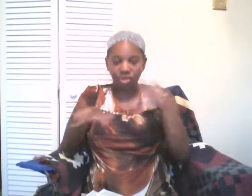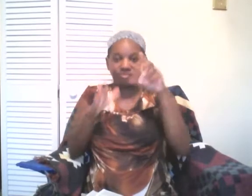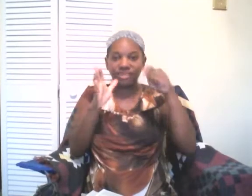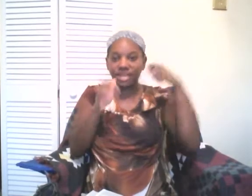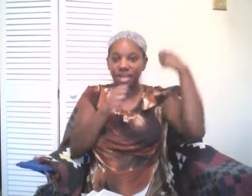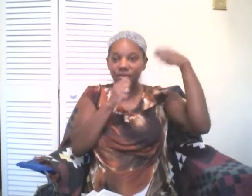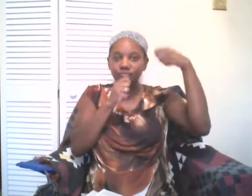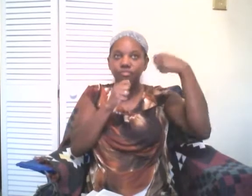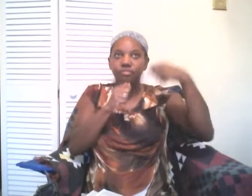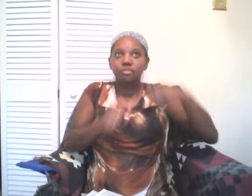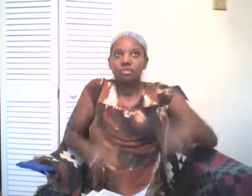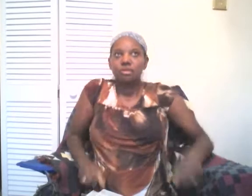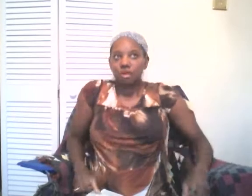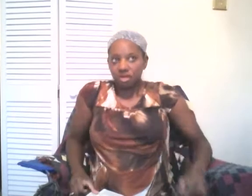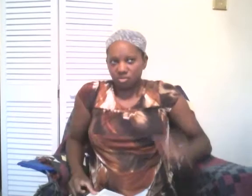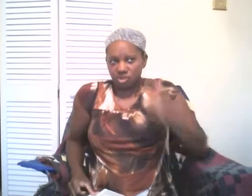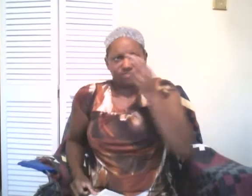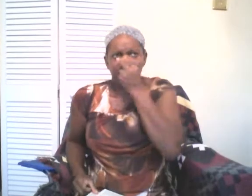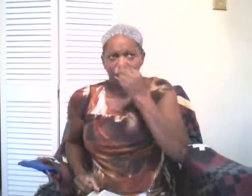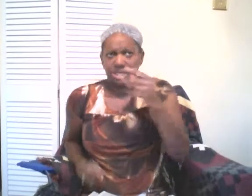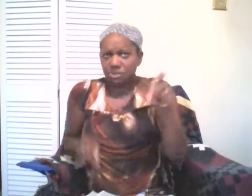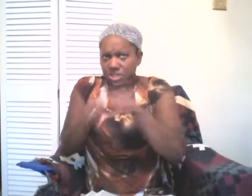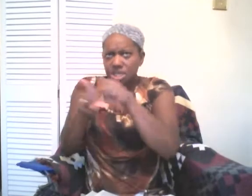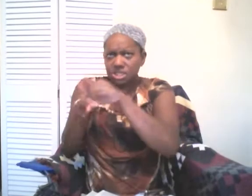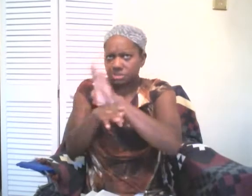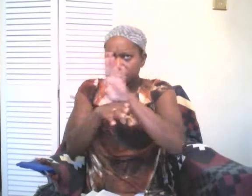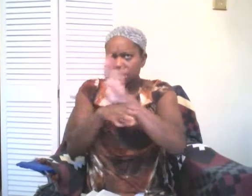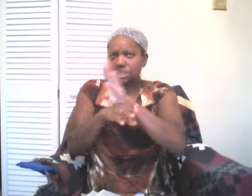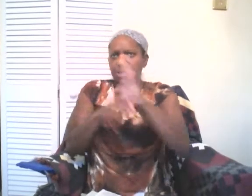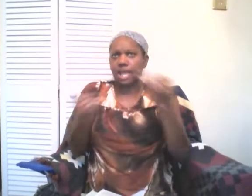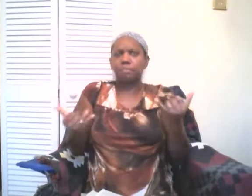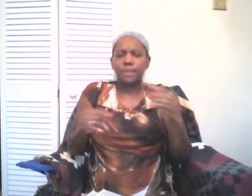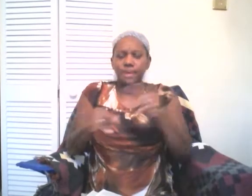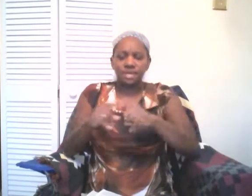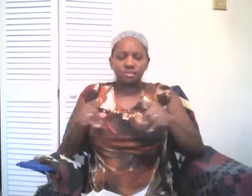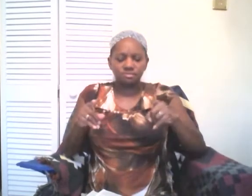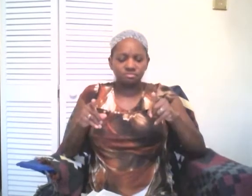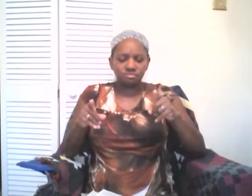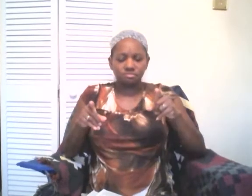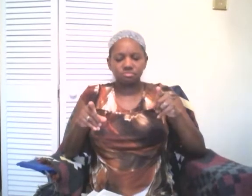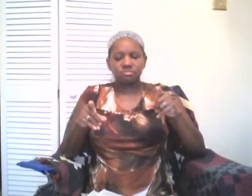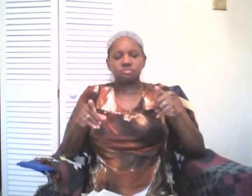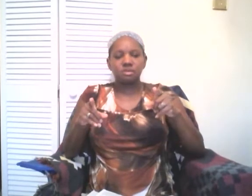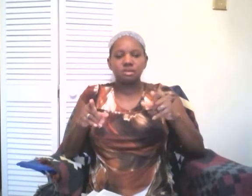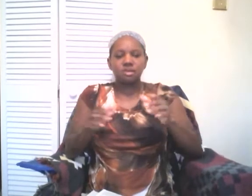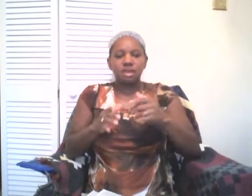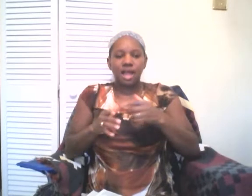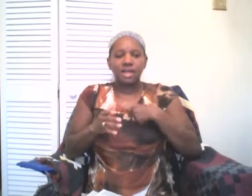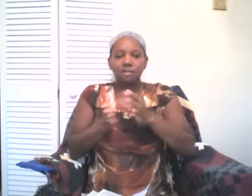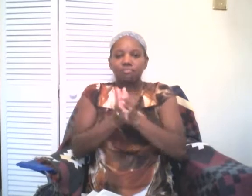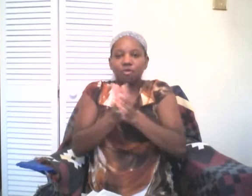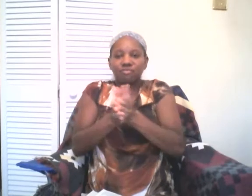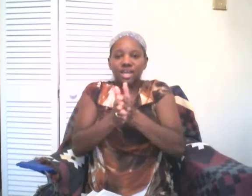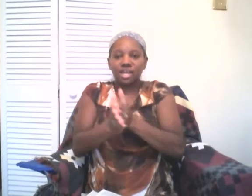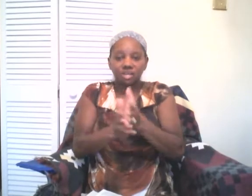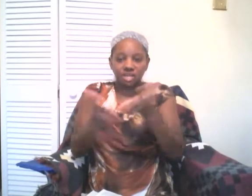a video. What's funny is I was not so busy today, but I got motivated because I